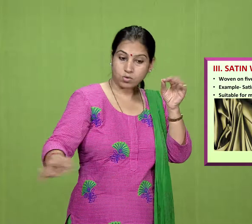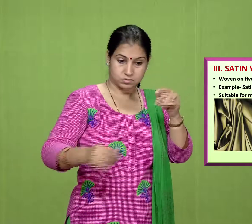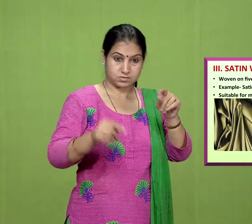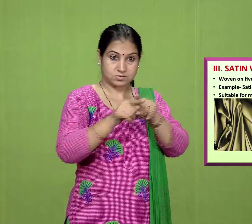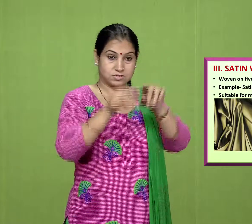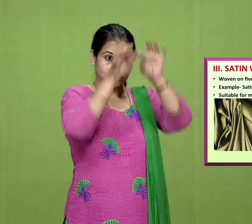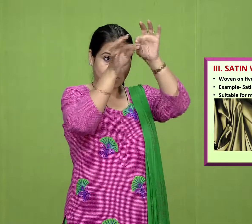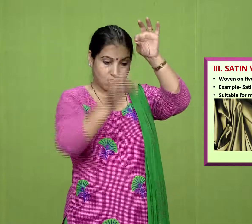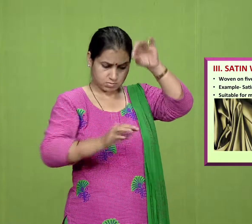surface.